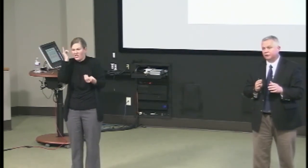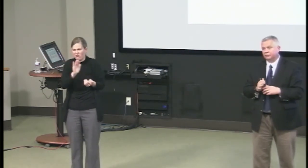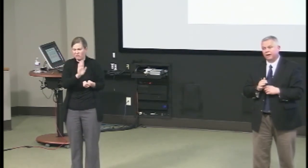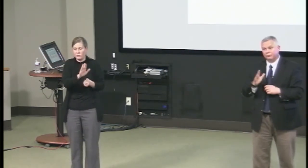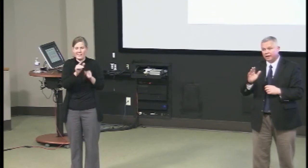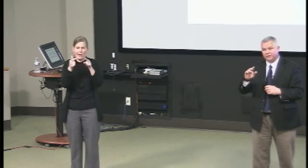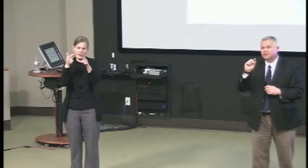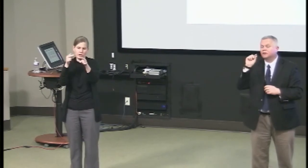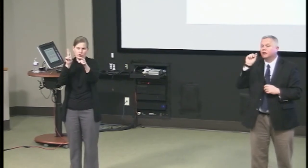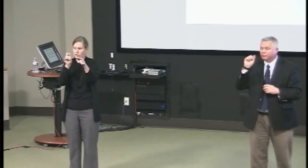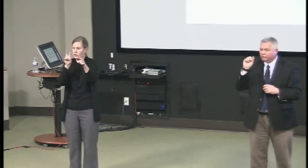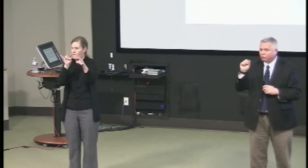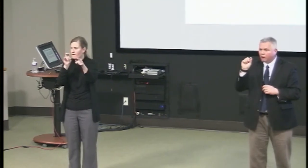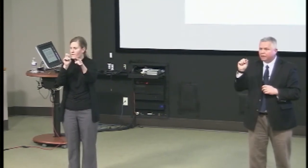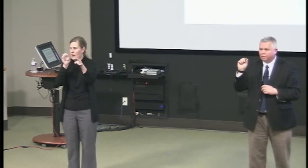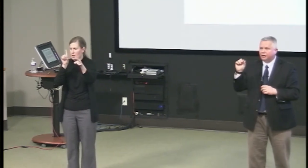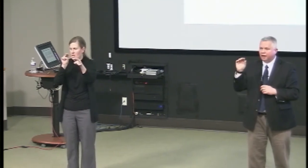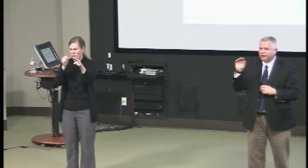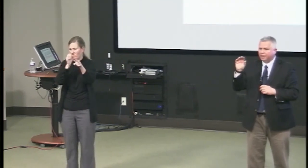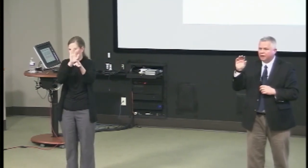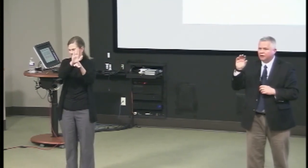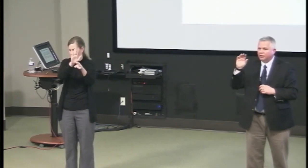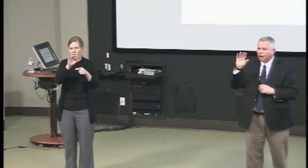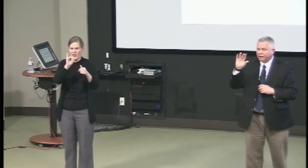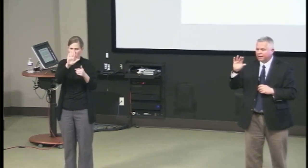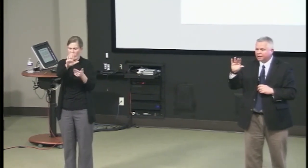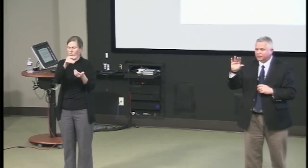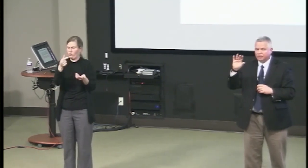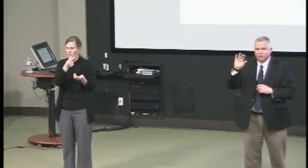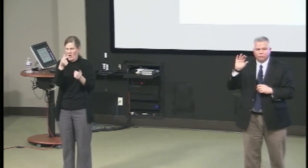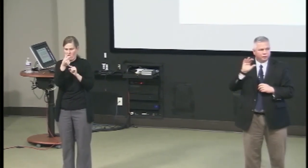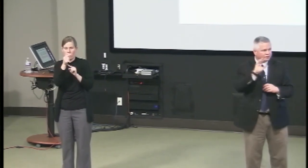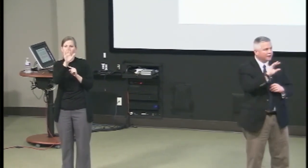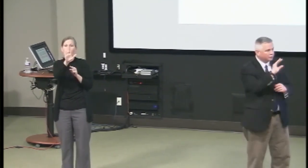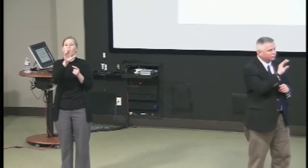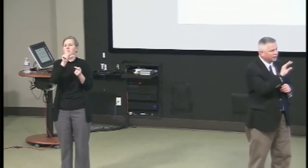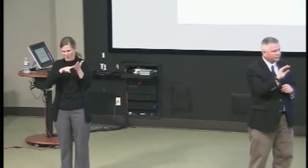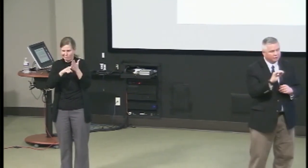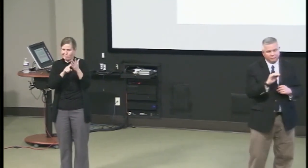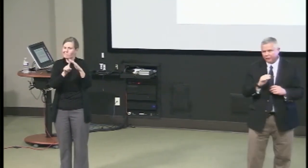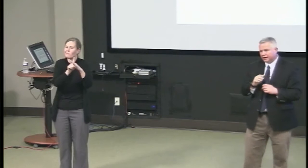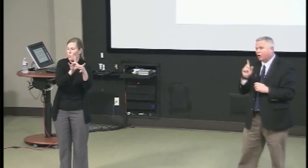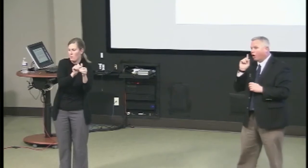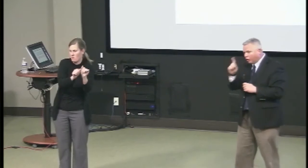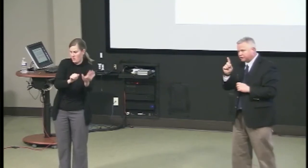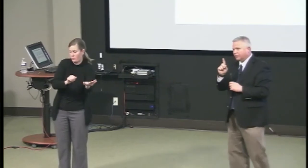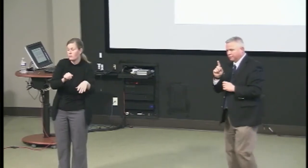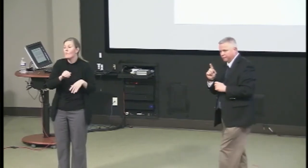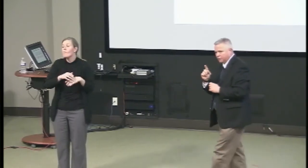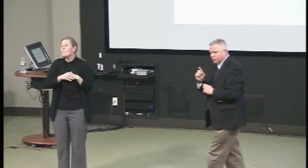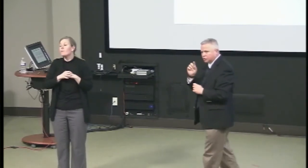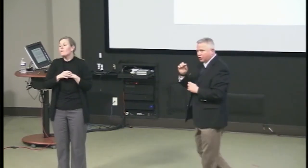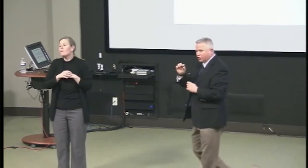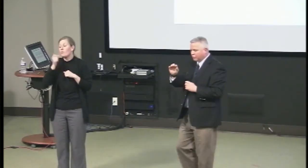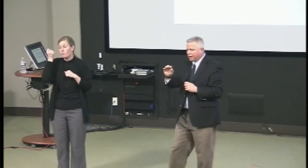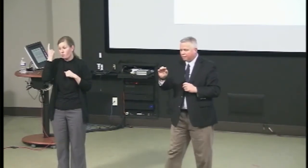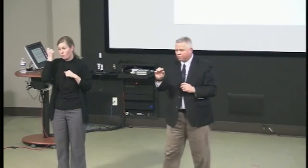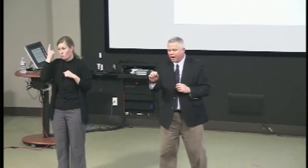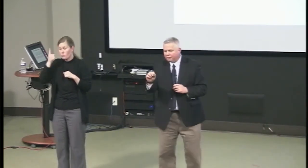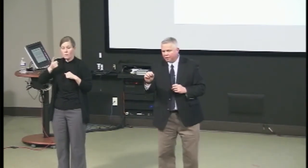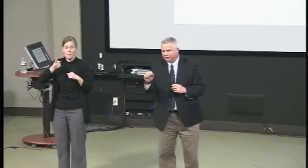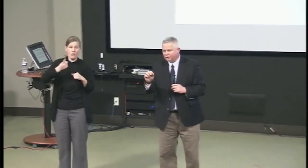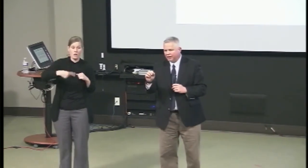reading disability. By the way, this is muy importante. Kids who present with reading disability also